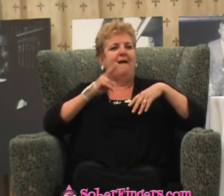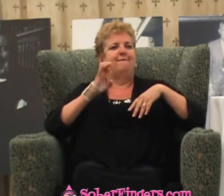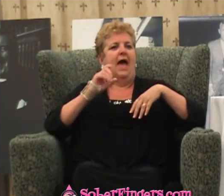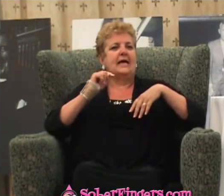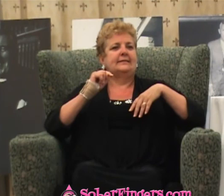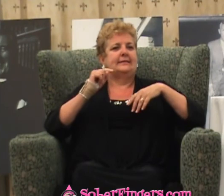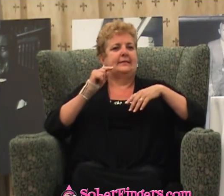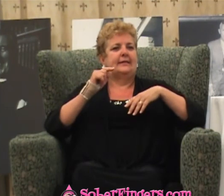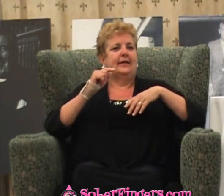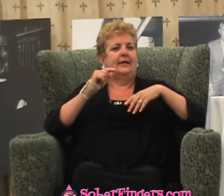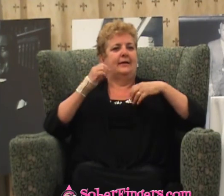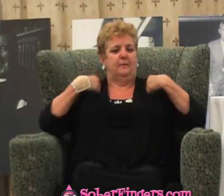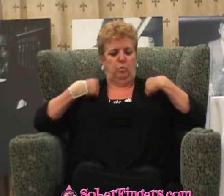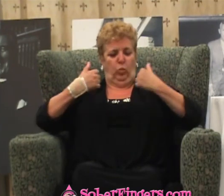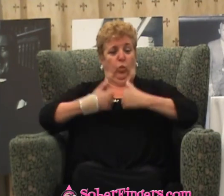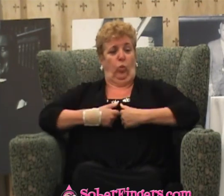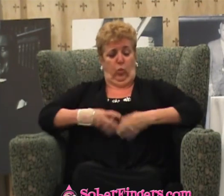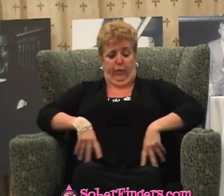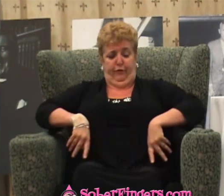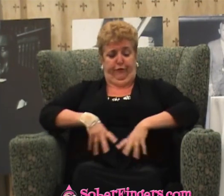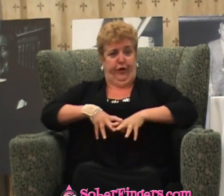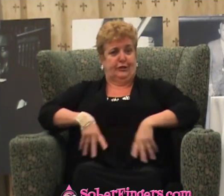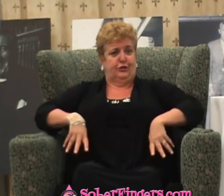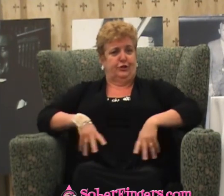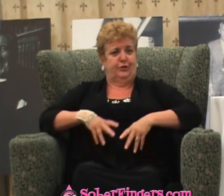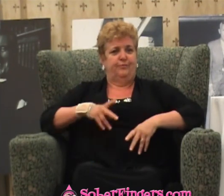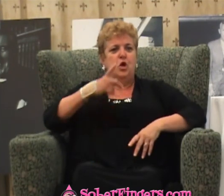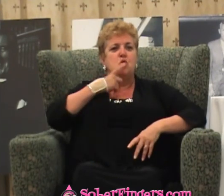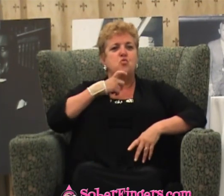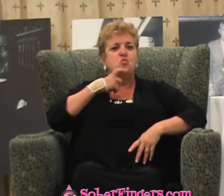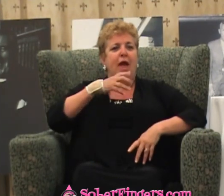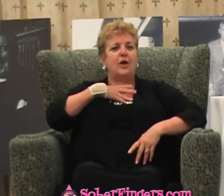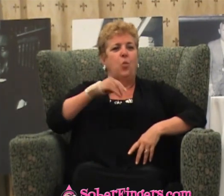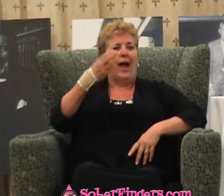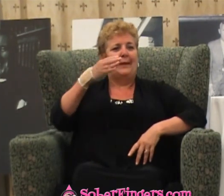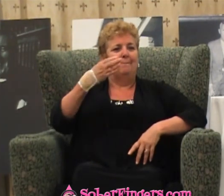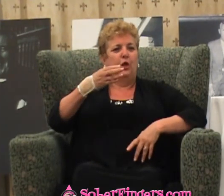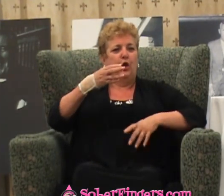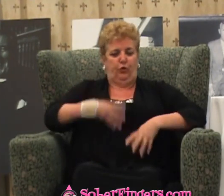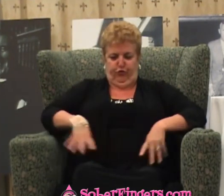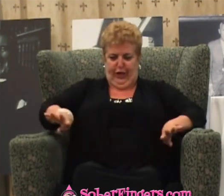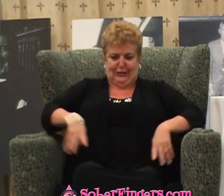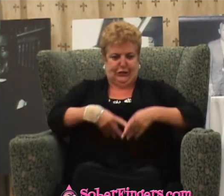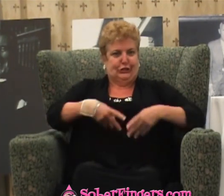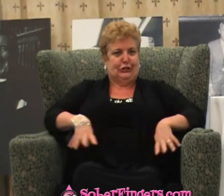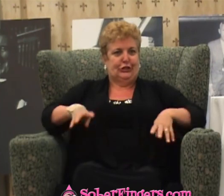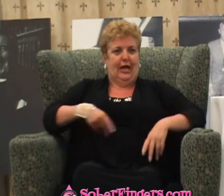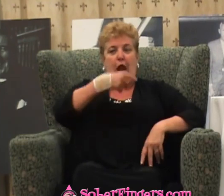with 6 layers of foot-long red, white, and blue leather fringe. Woo-hoo! Walking wind chime, and